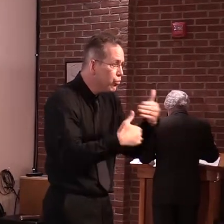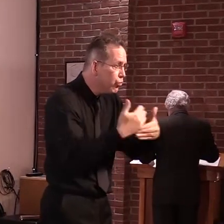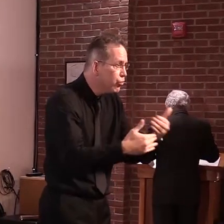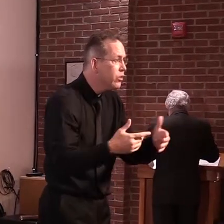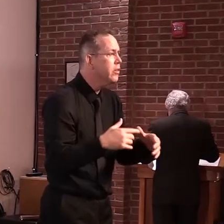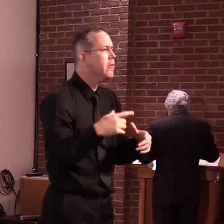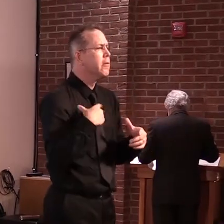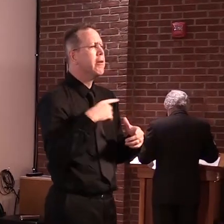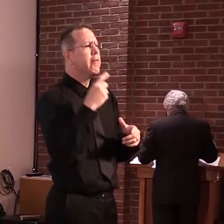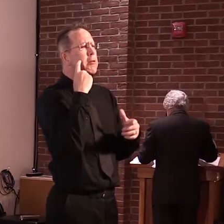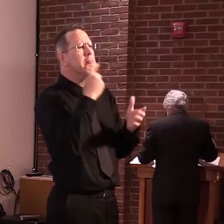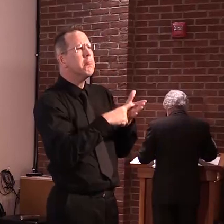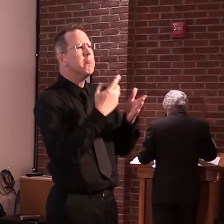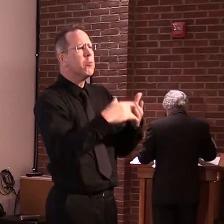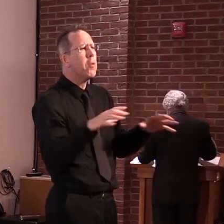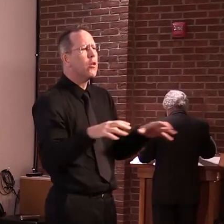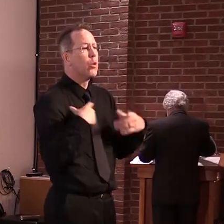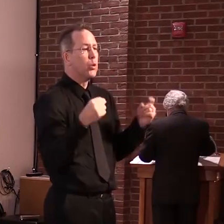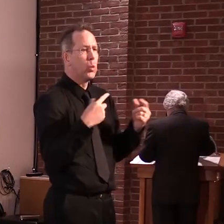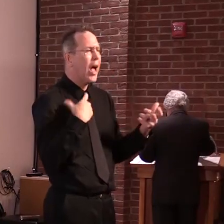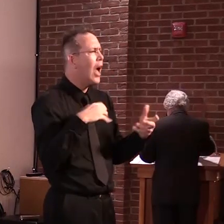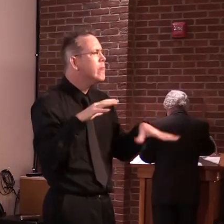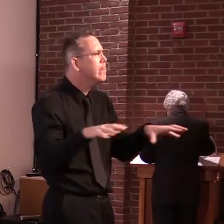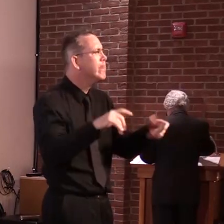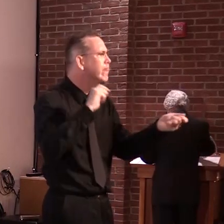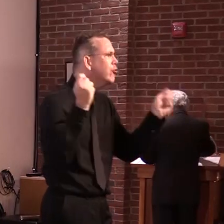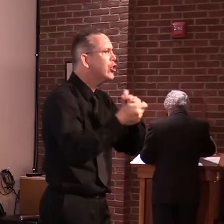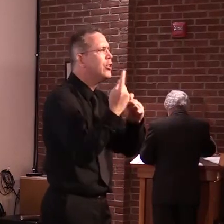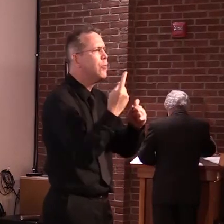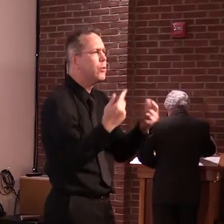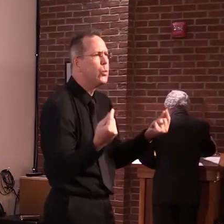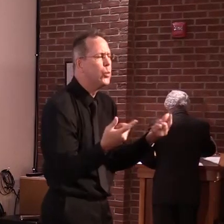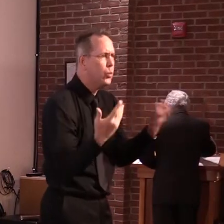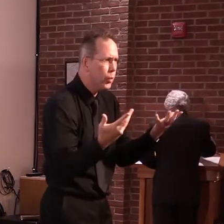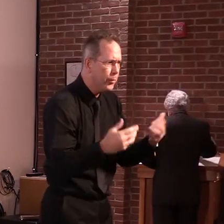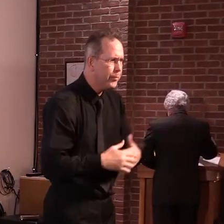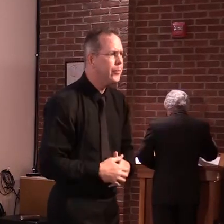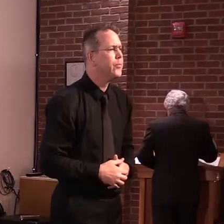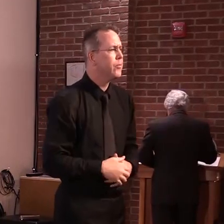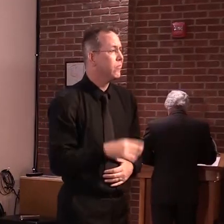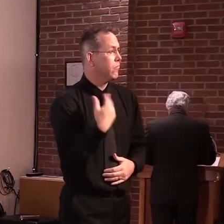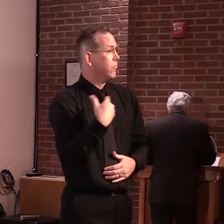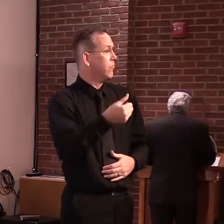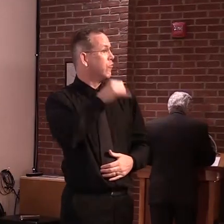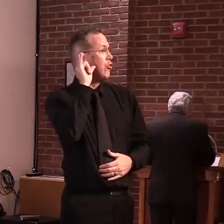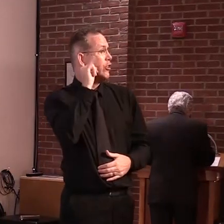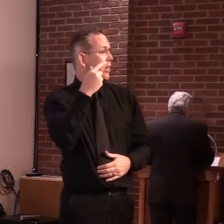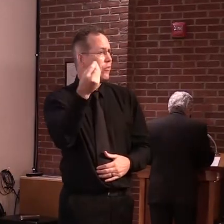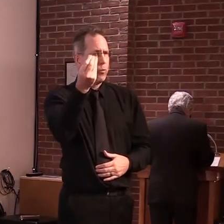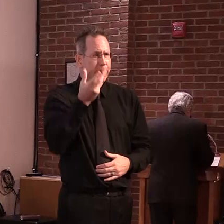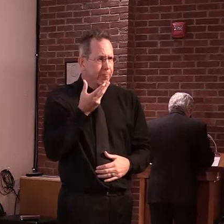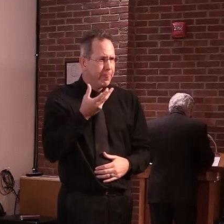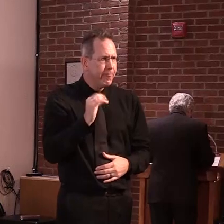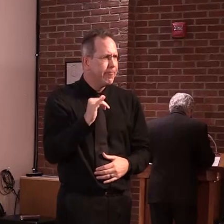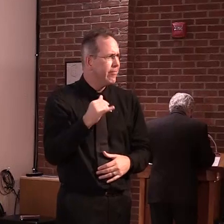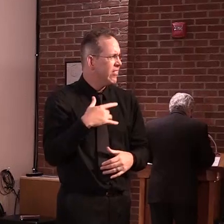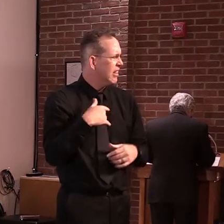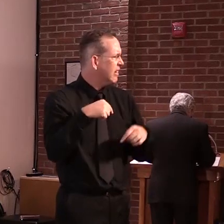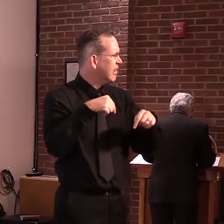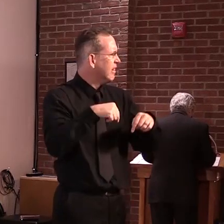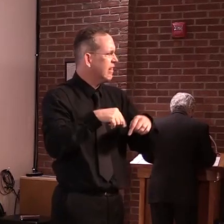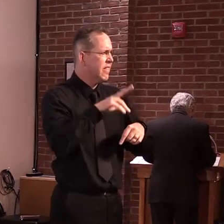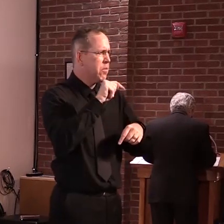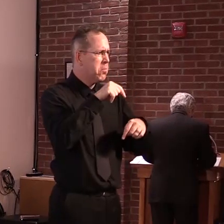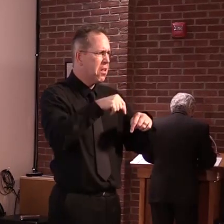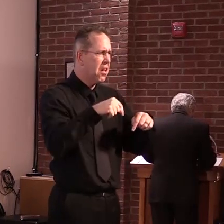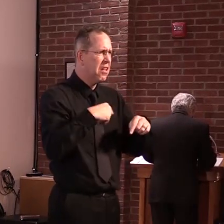was asked yesterday if this feels different than other times when we've seen calls for change, but little